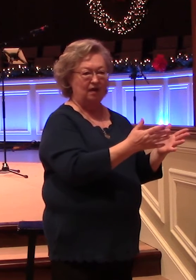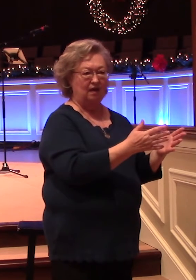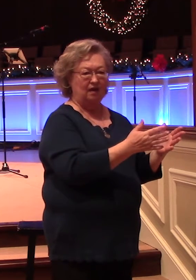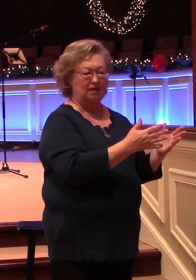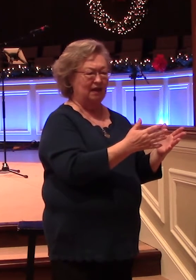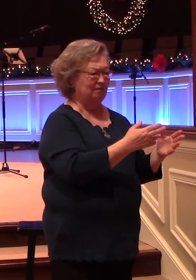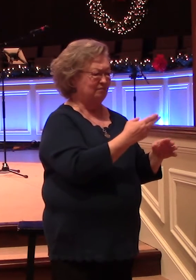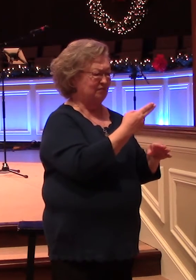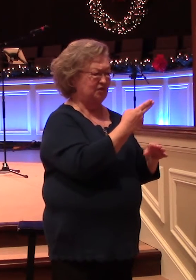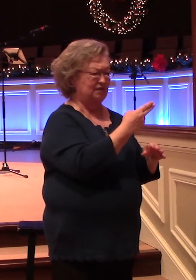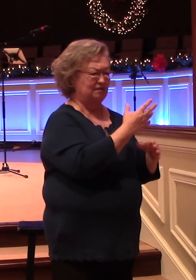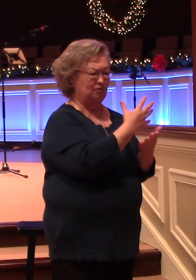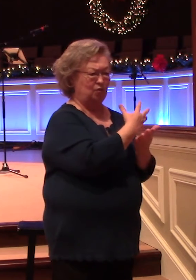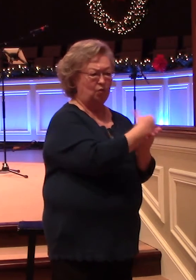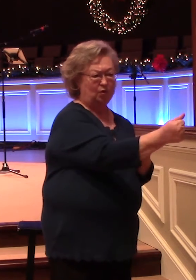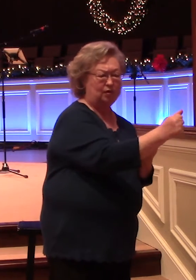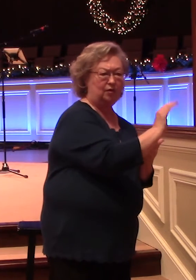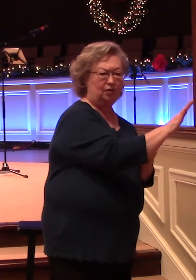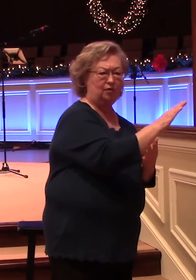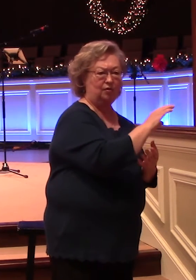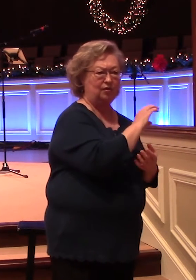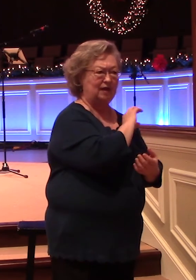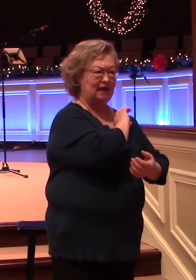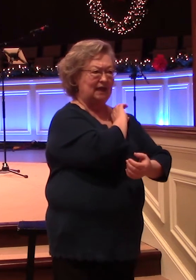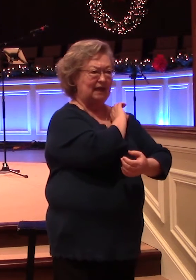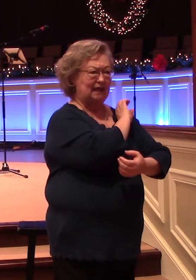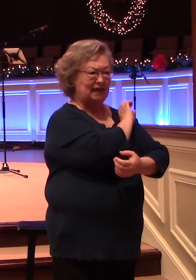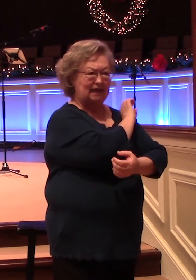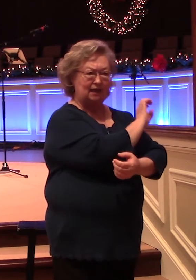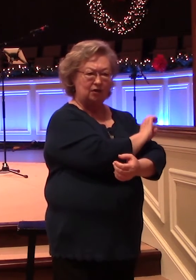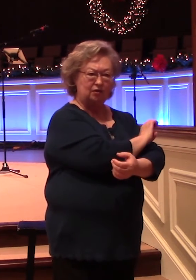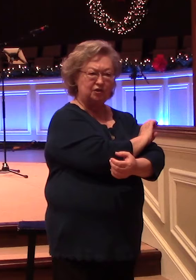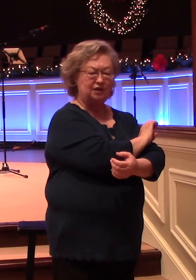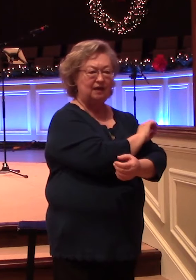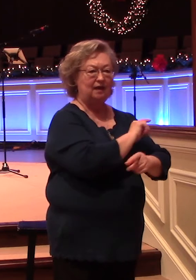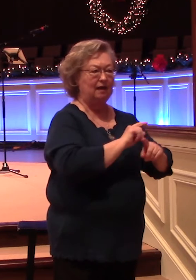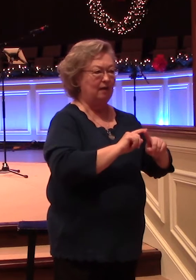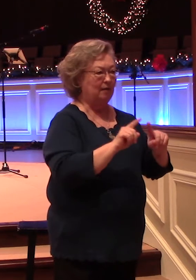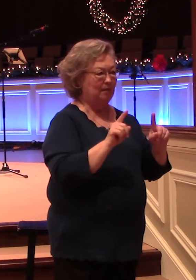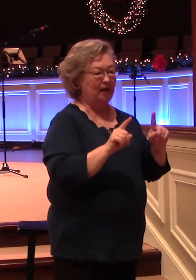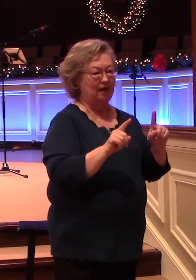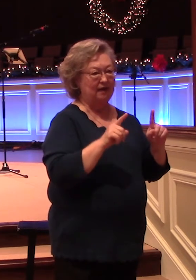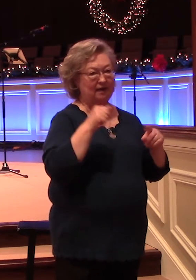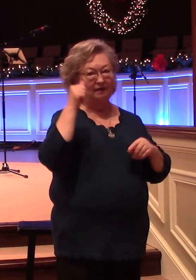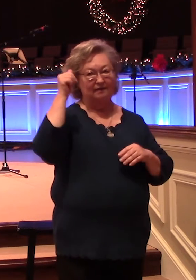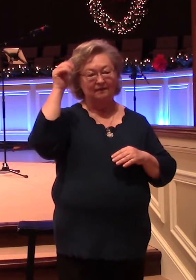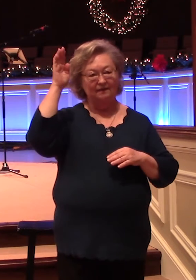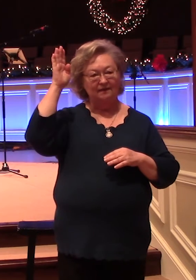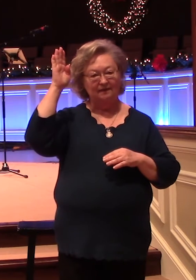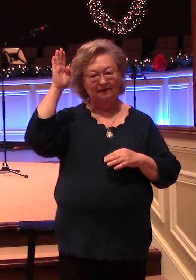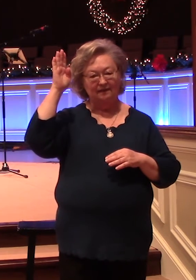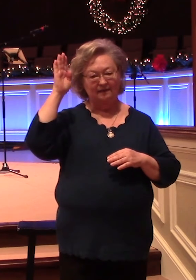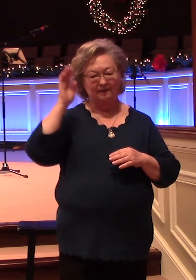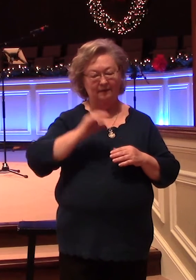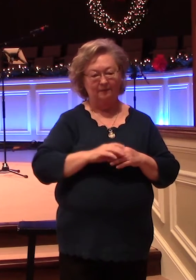make space in my spirit for the Spirit of God to be made manifest. And when that happens,